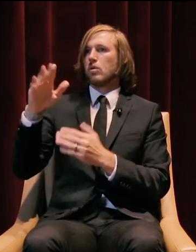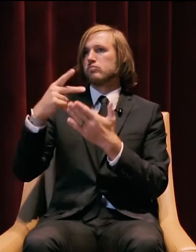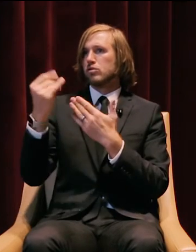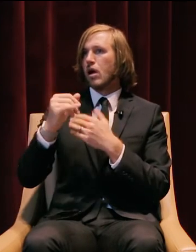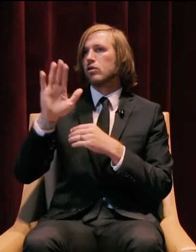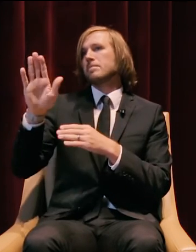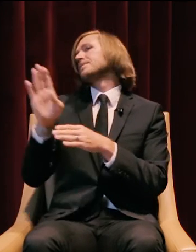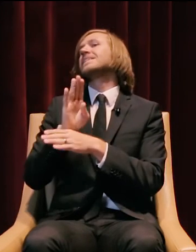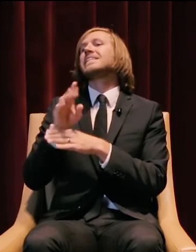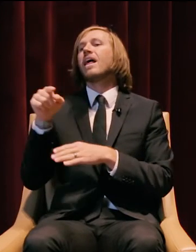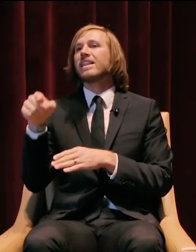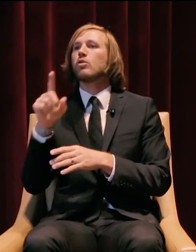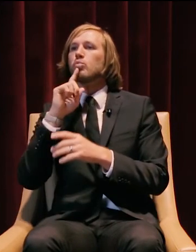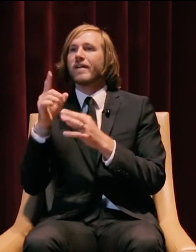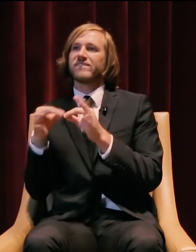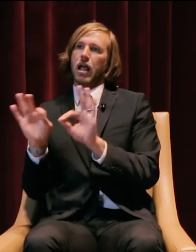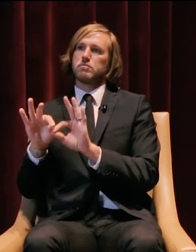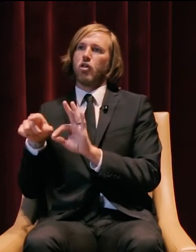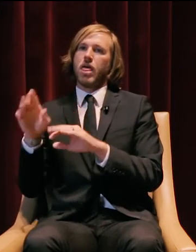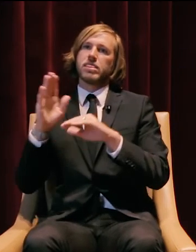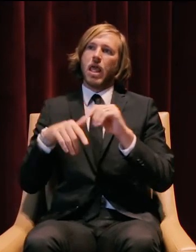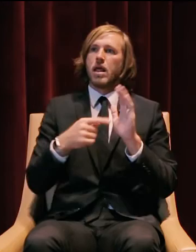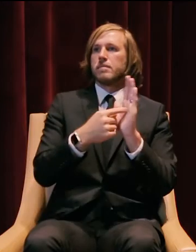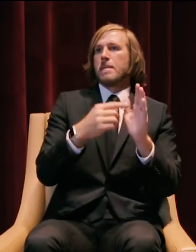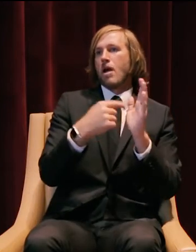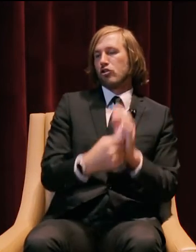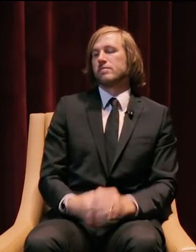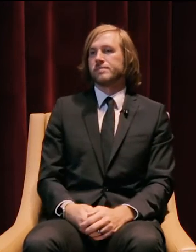project, your business is viable.